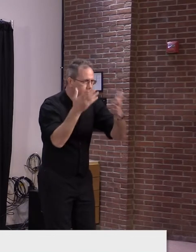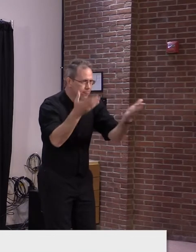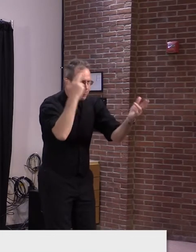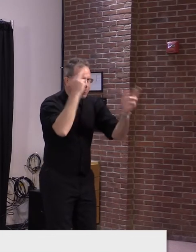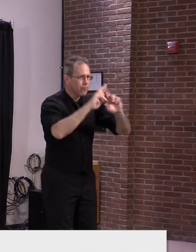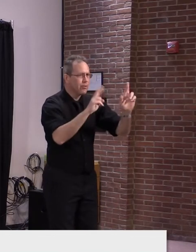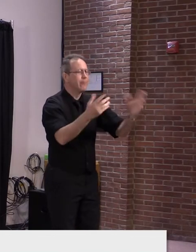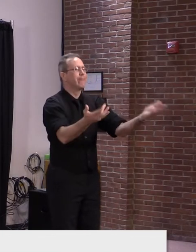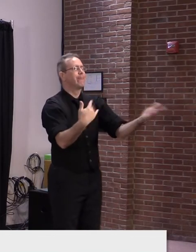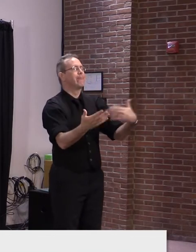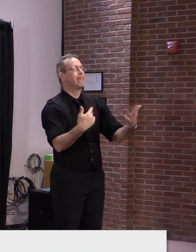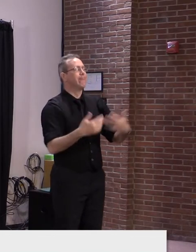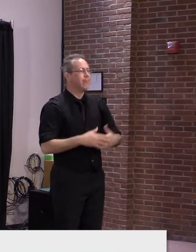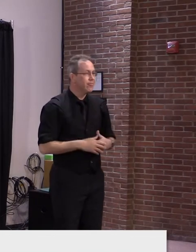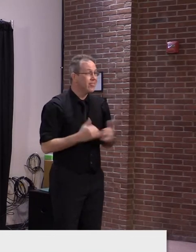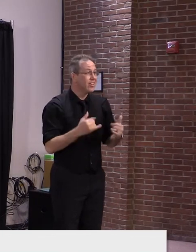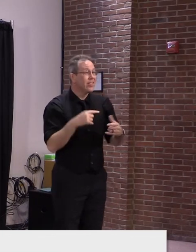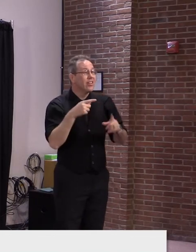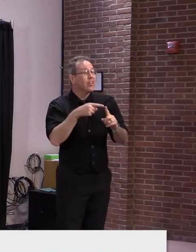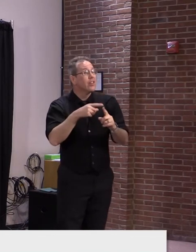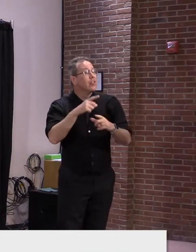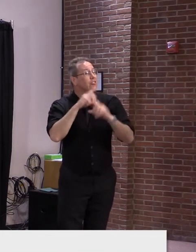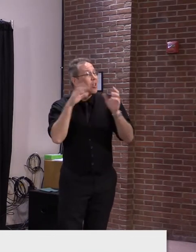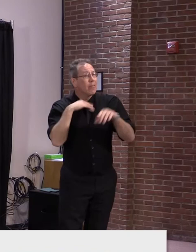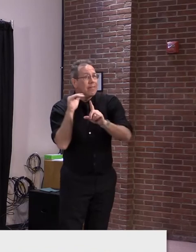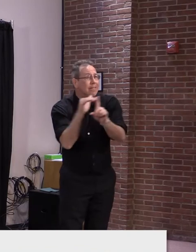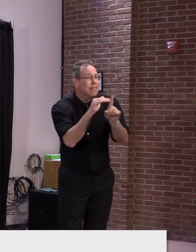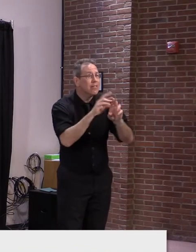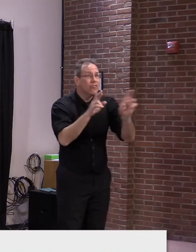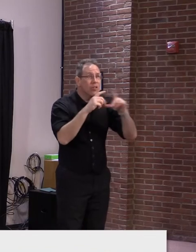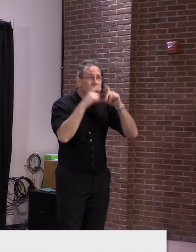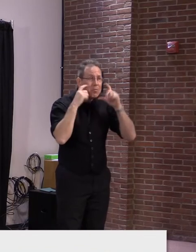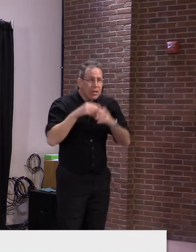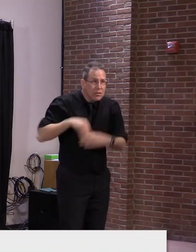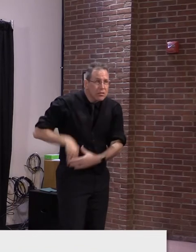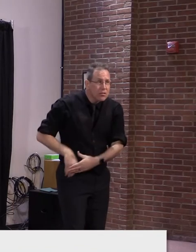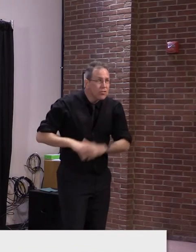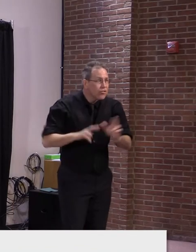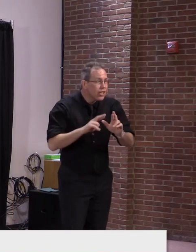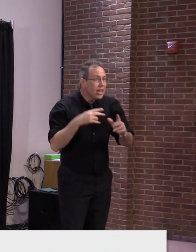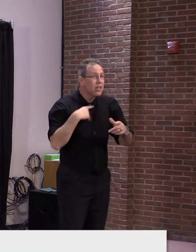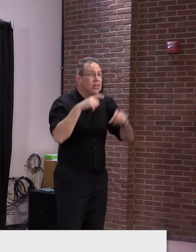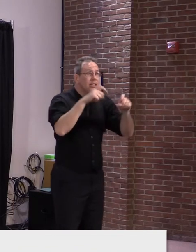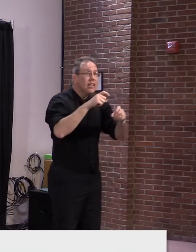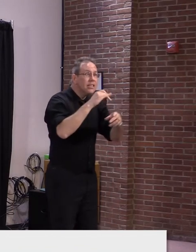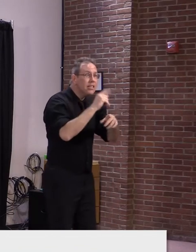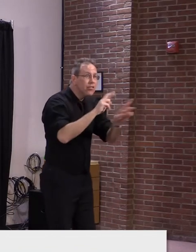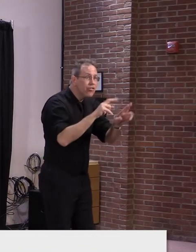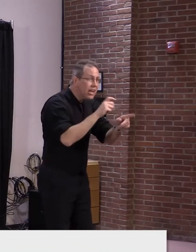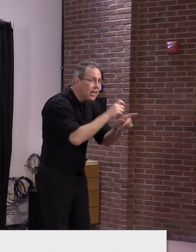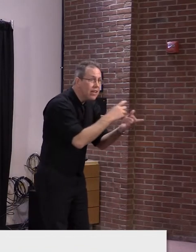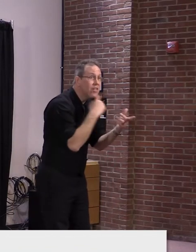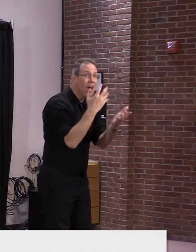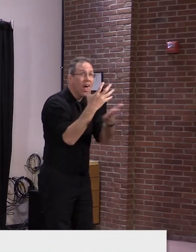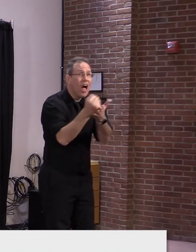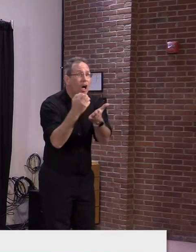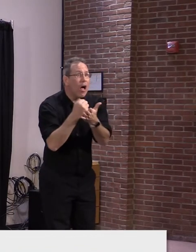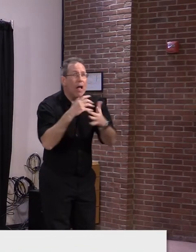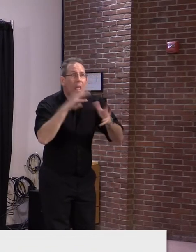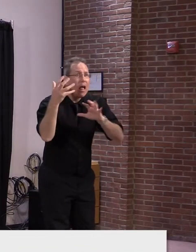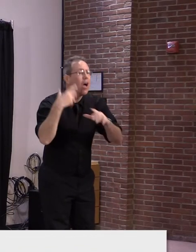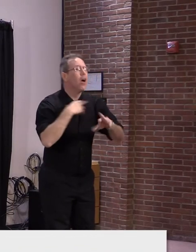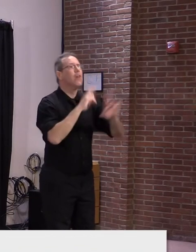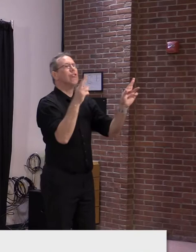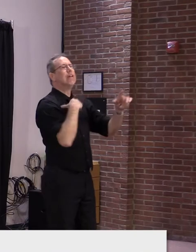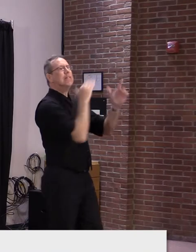of masks and gloves and things that we were in short supply of, in the initial stages of the